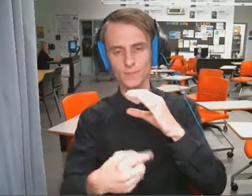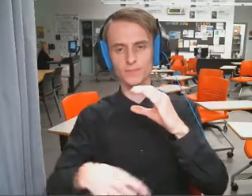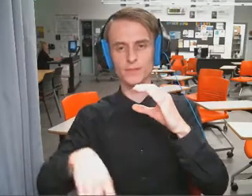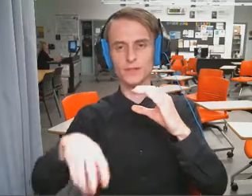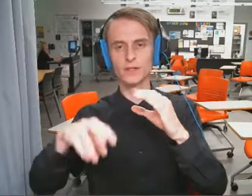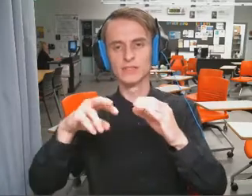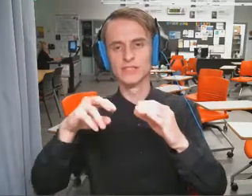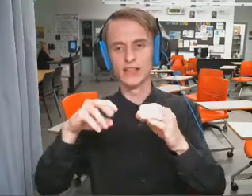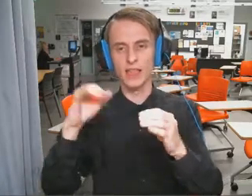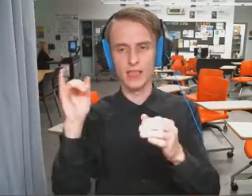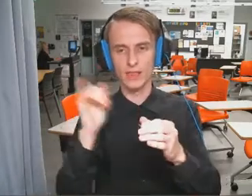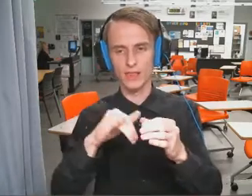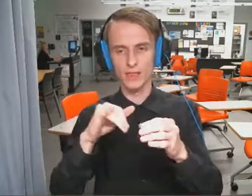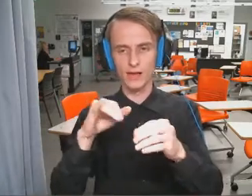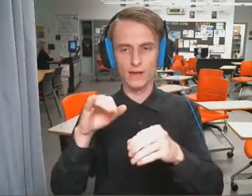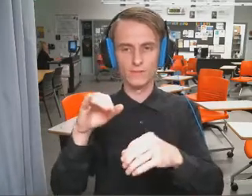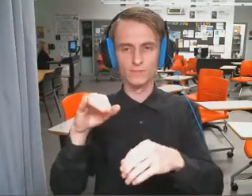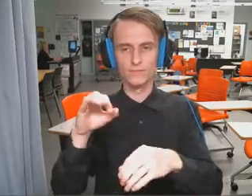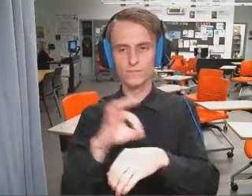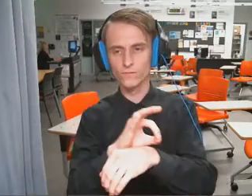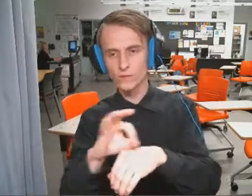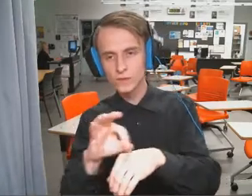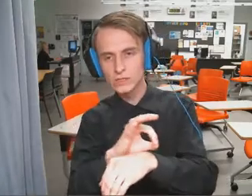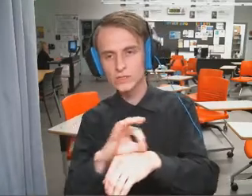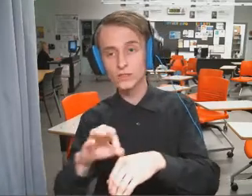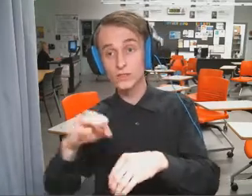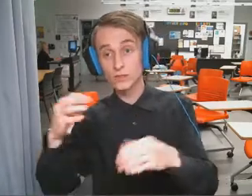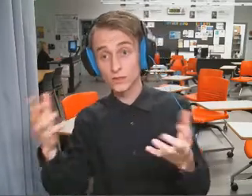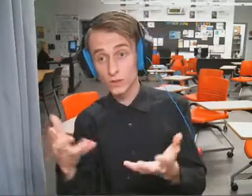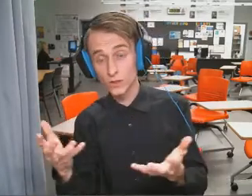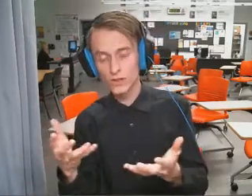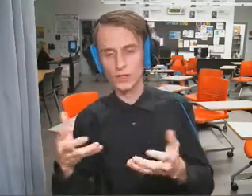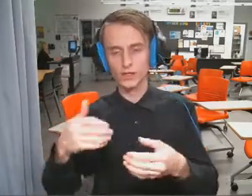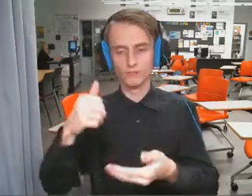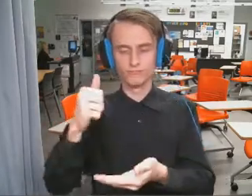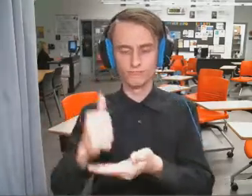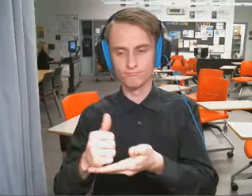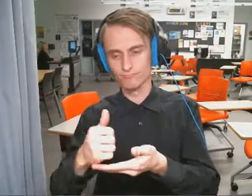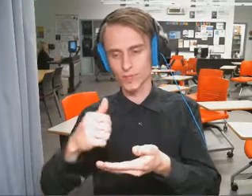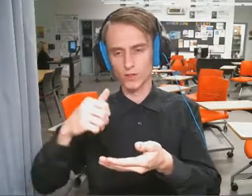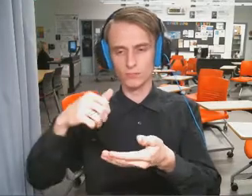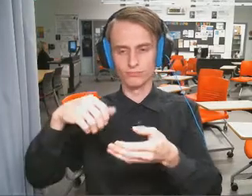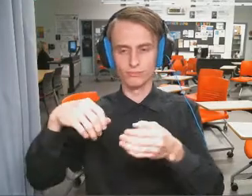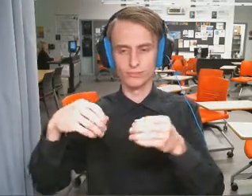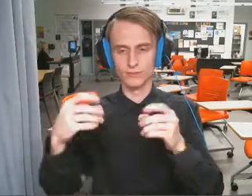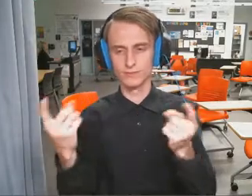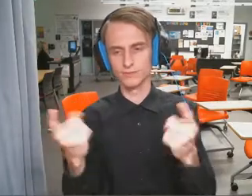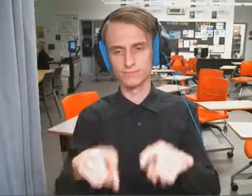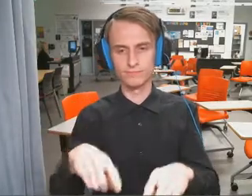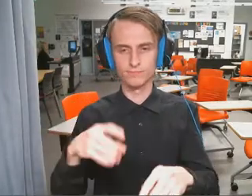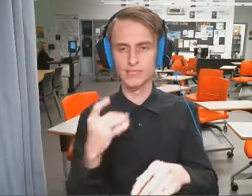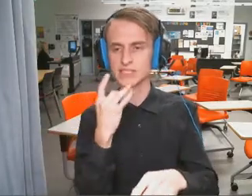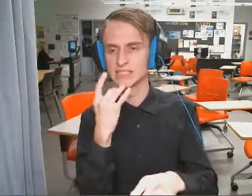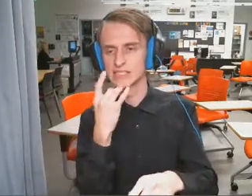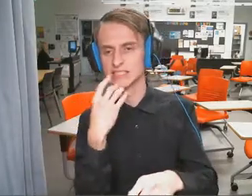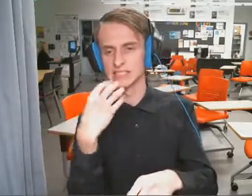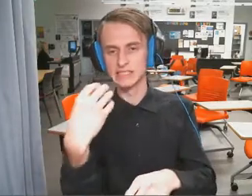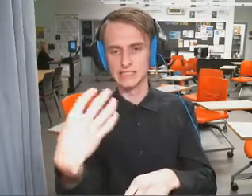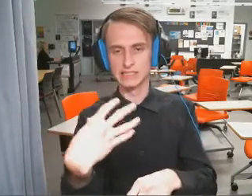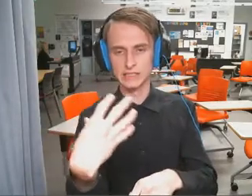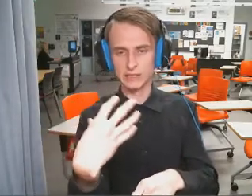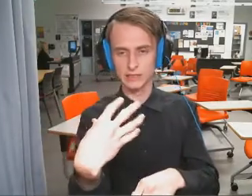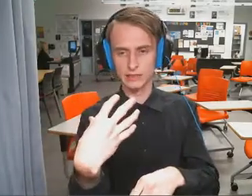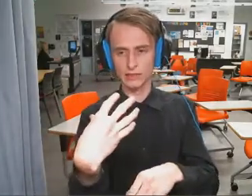much light comes in and out of your eyes. So, if you go into a really dark room and you need more light to see,